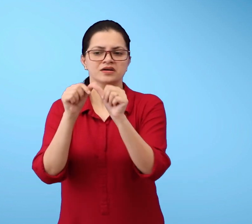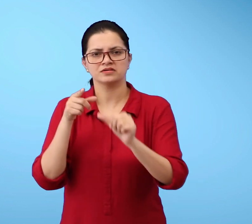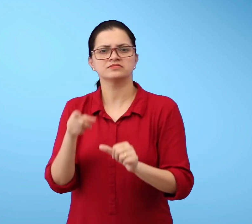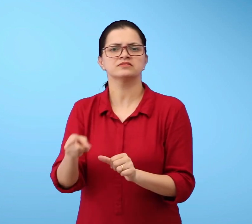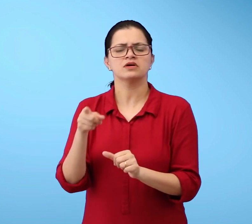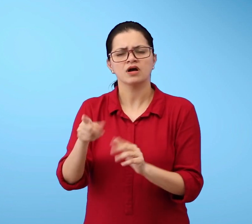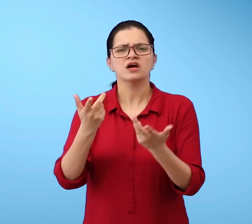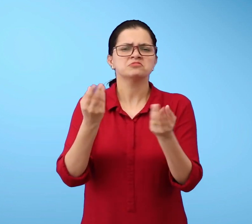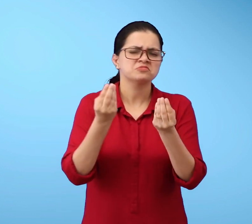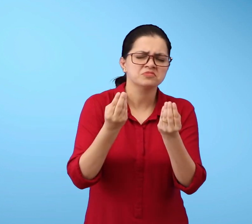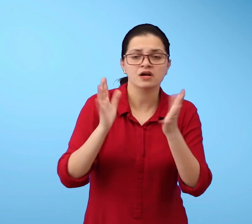whether good or bad,